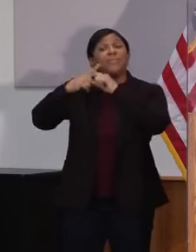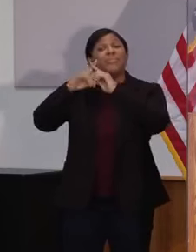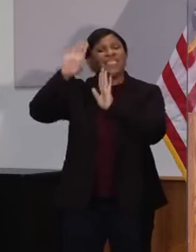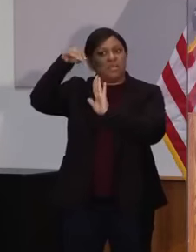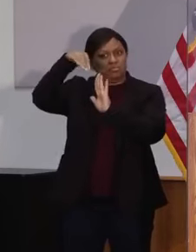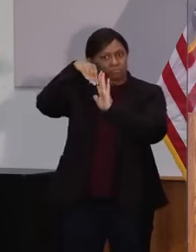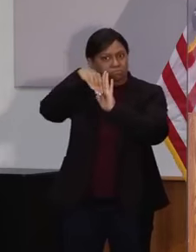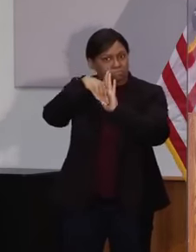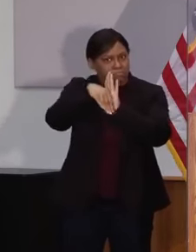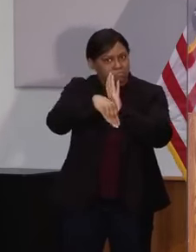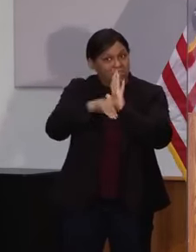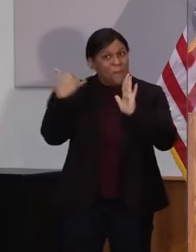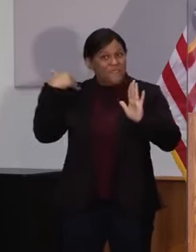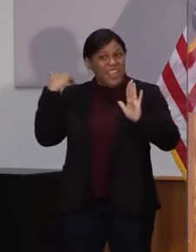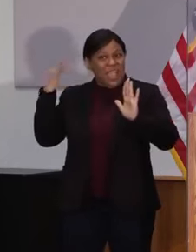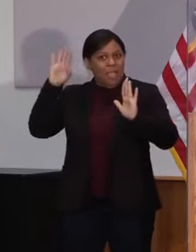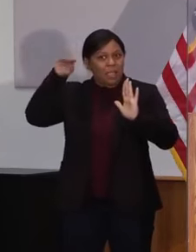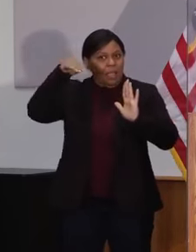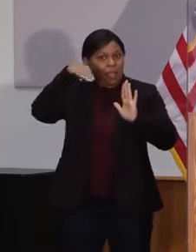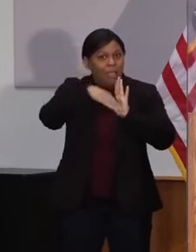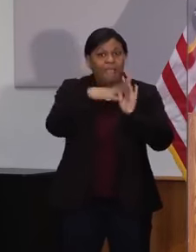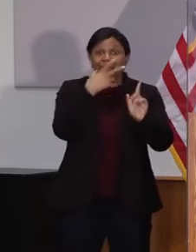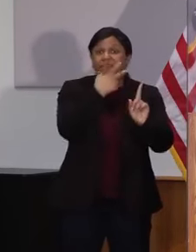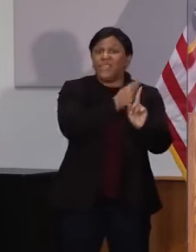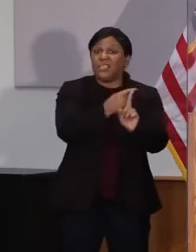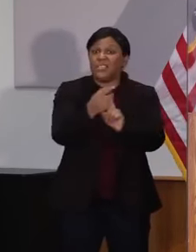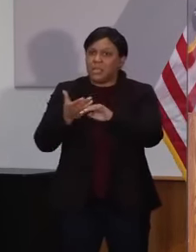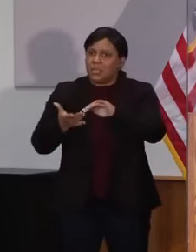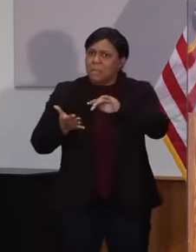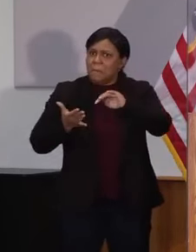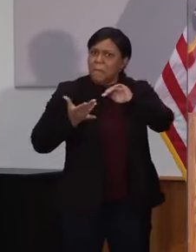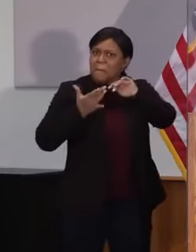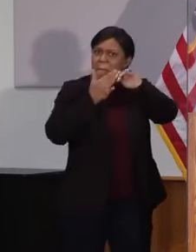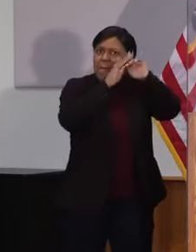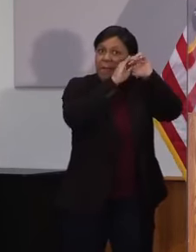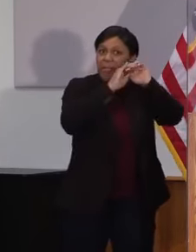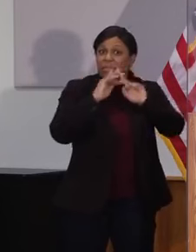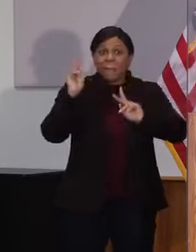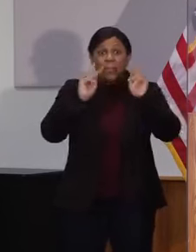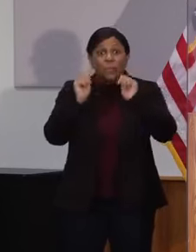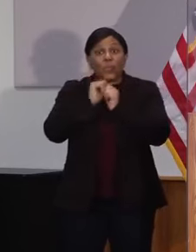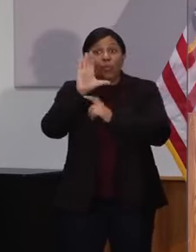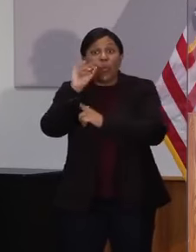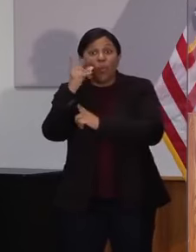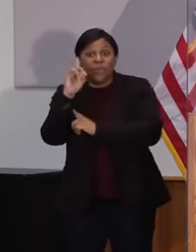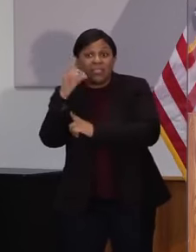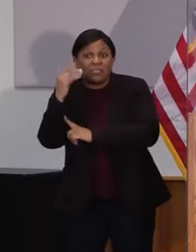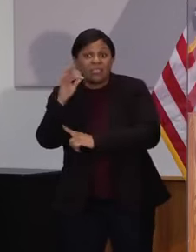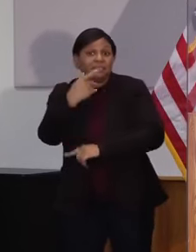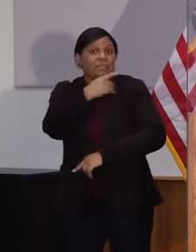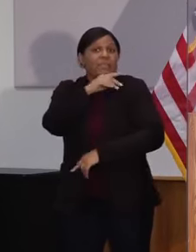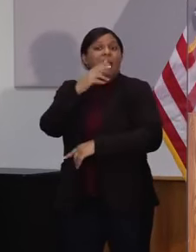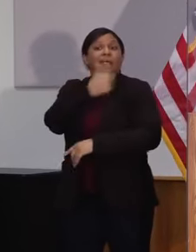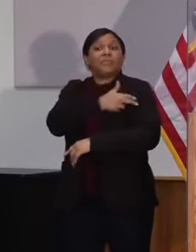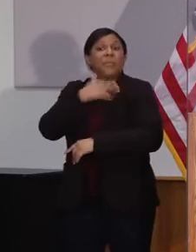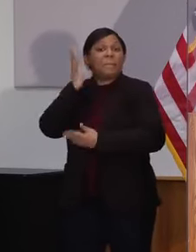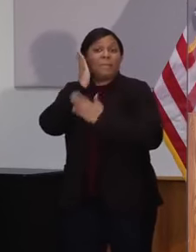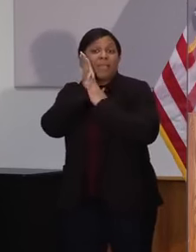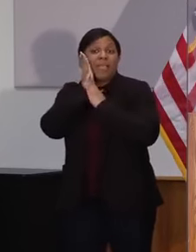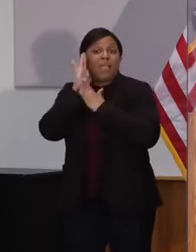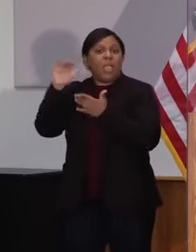surpassed vaccinations over folks with COVID. Our hospital bed usage is at a 4.5 month